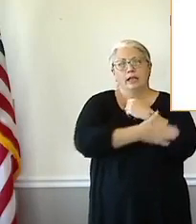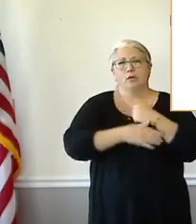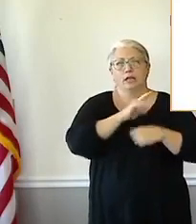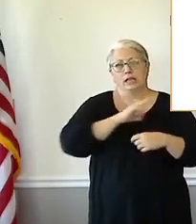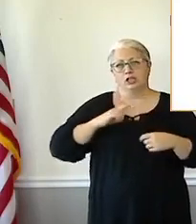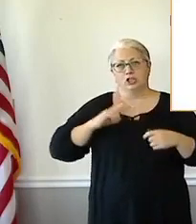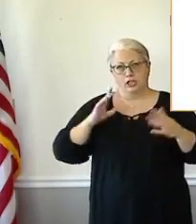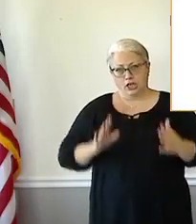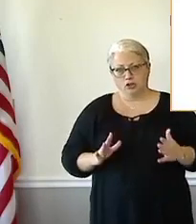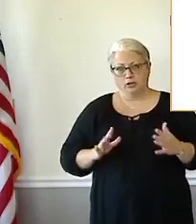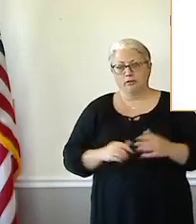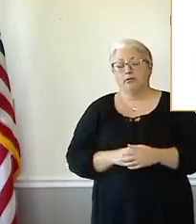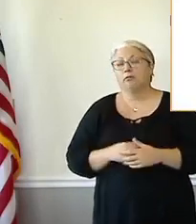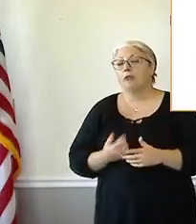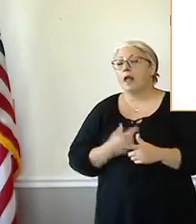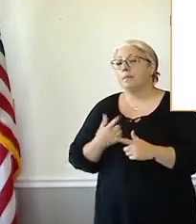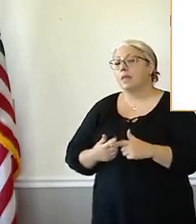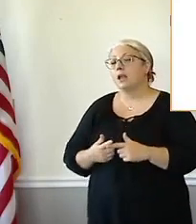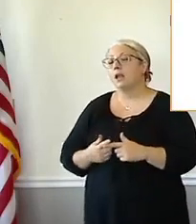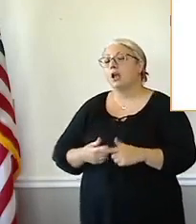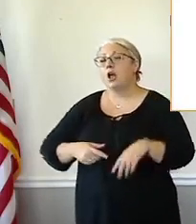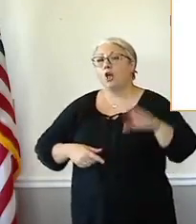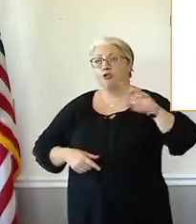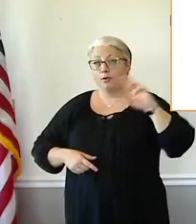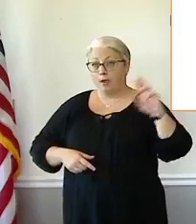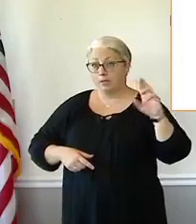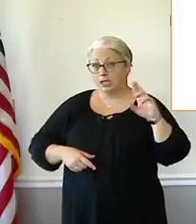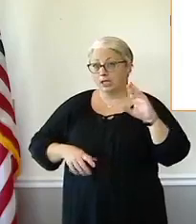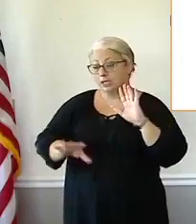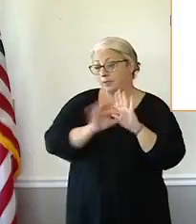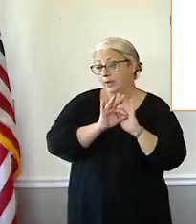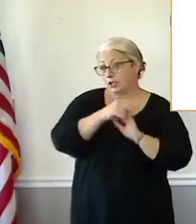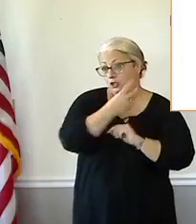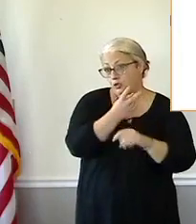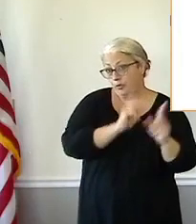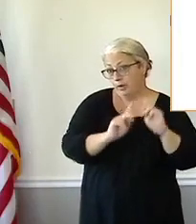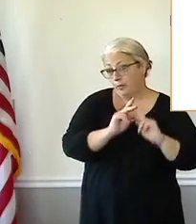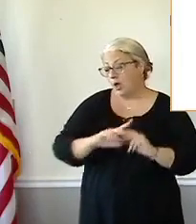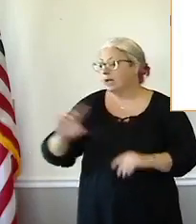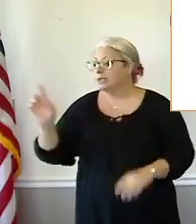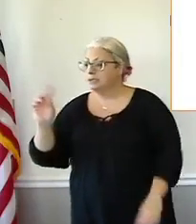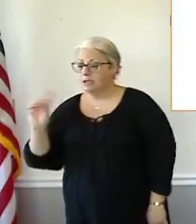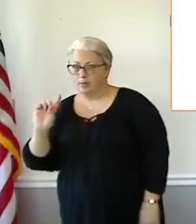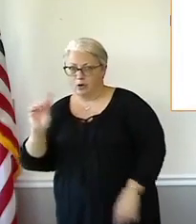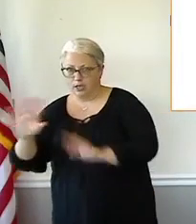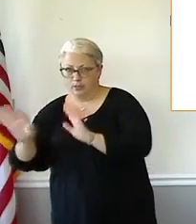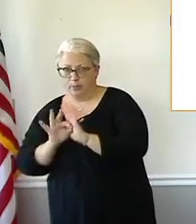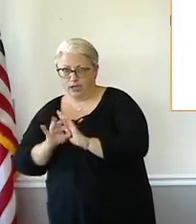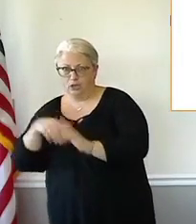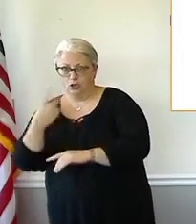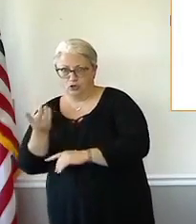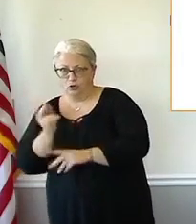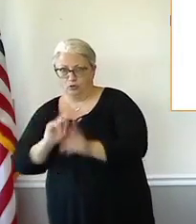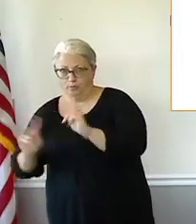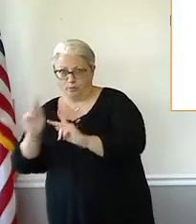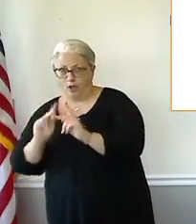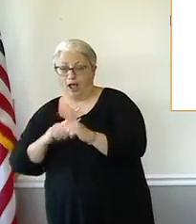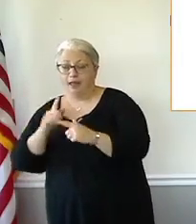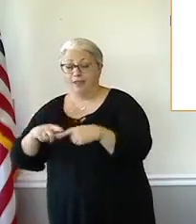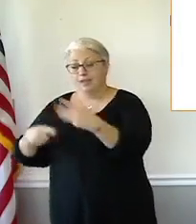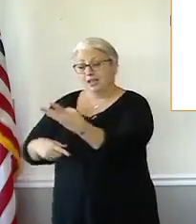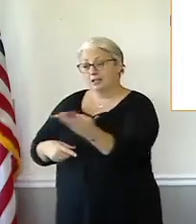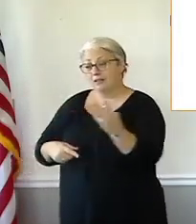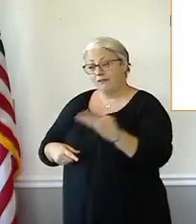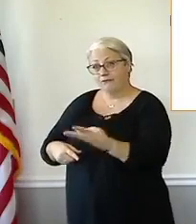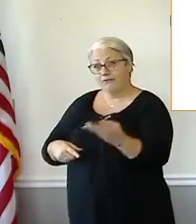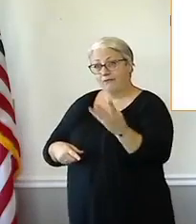and then the Republicans pick 2 people, the Democrats pick 2 people from that pool, and then those 4 people, once